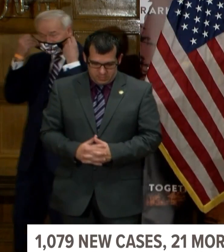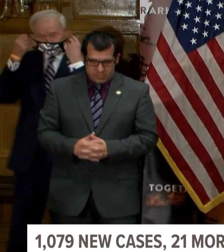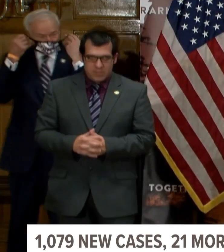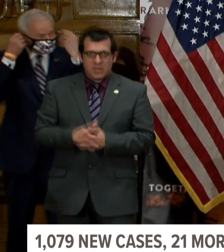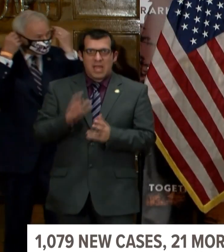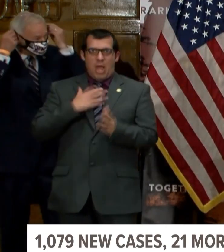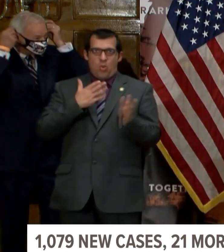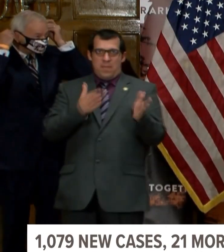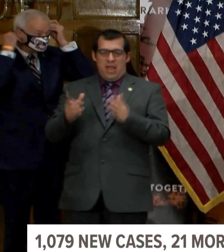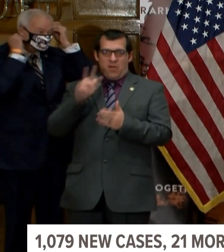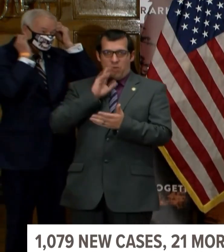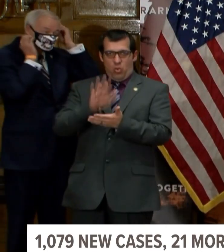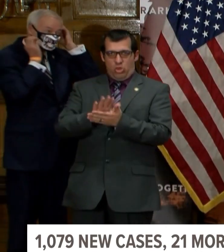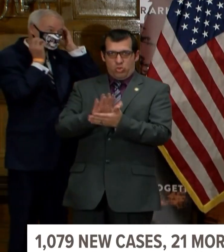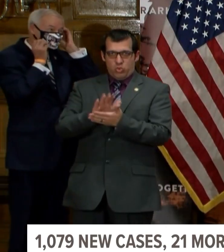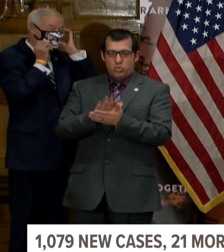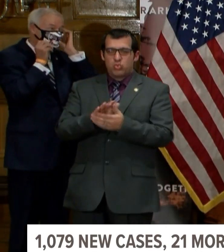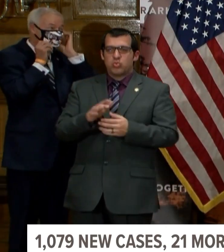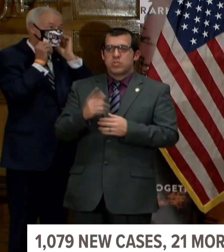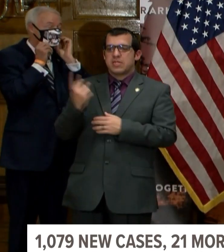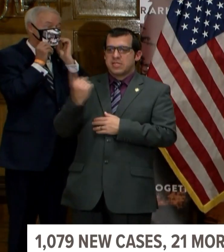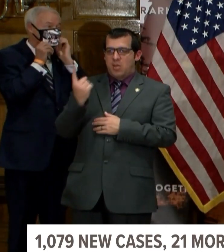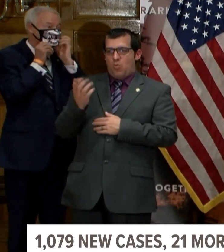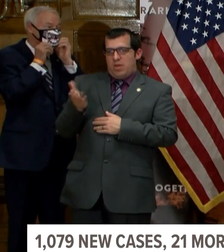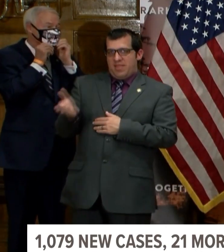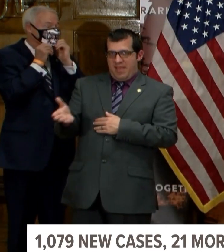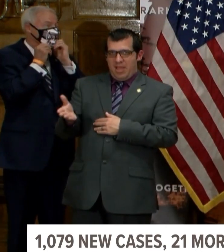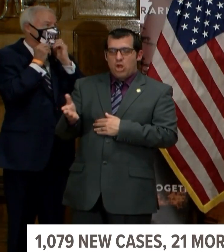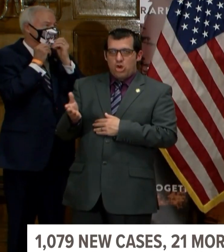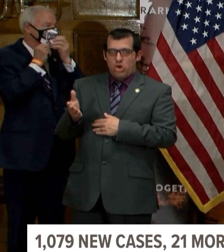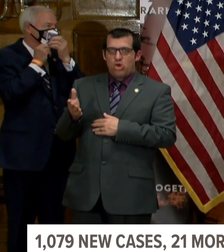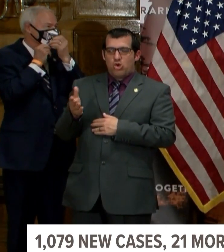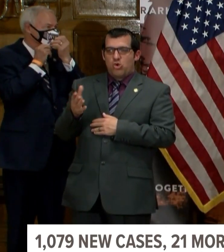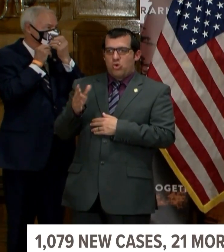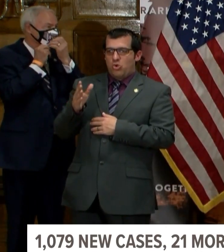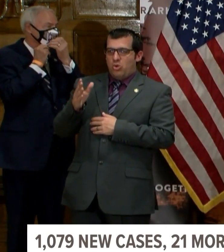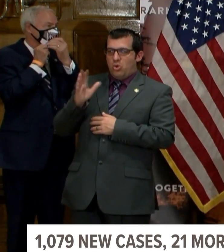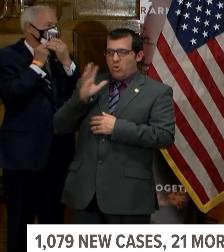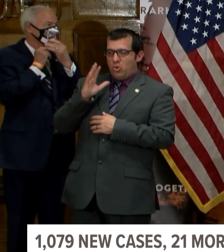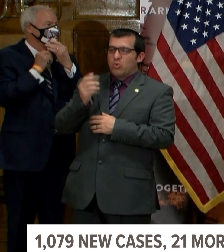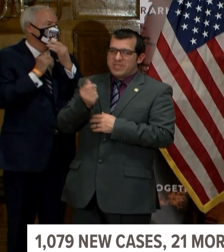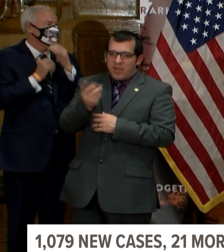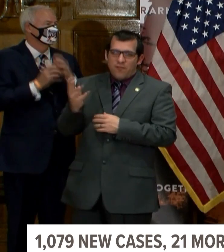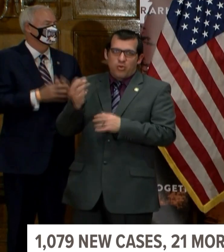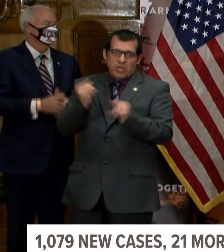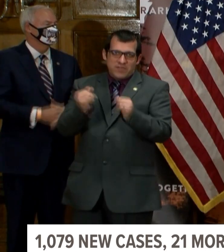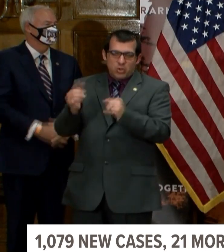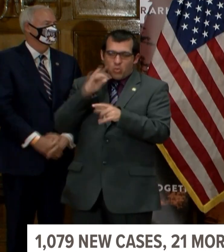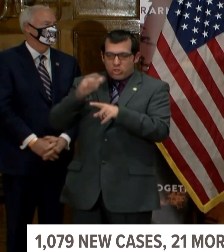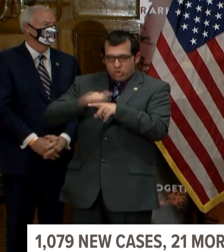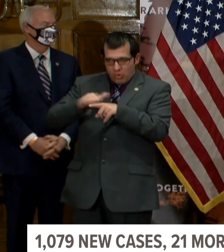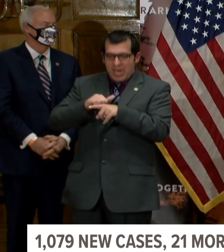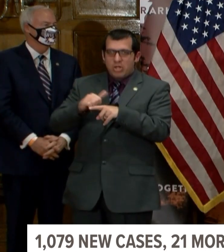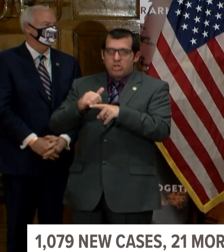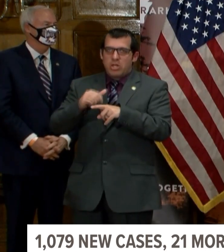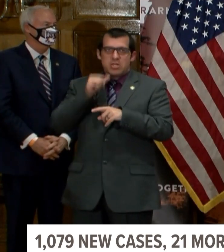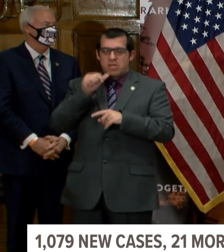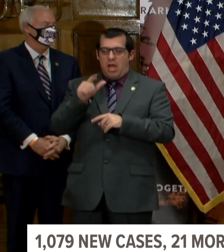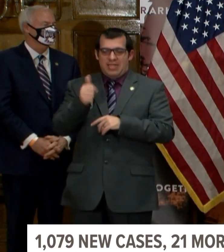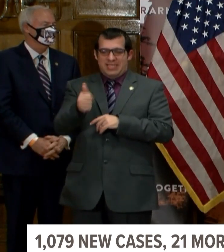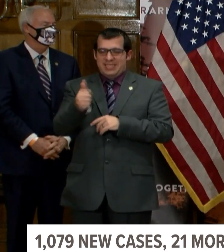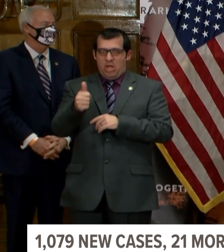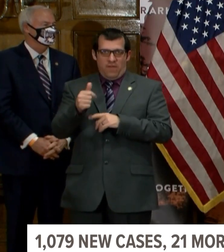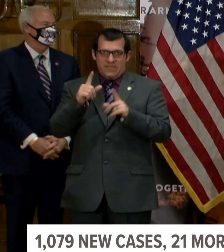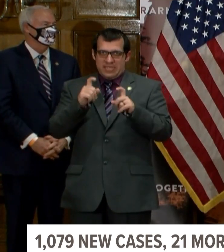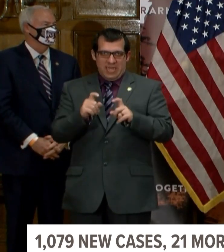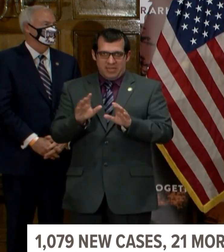Our plan for the schools is that someone on site would be trained, or multiple individuals would be trained. So it would not be